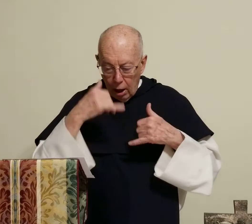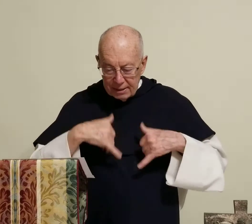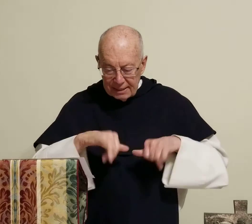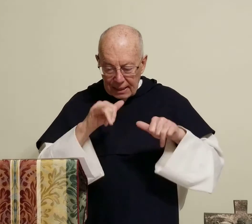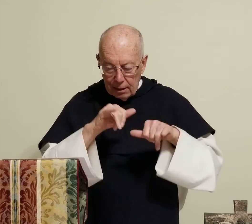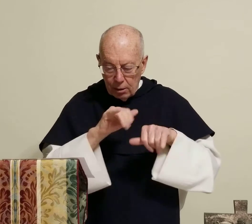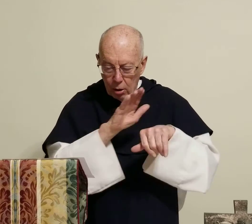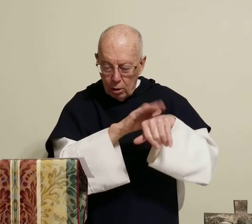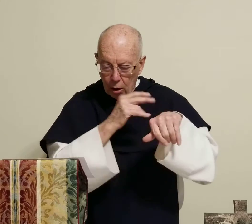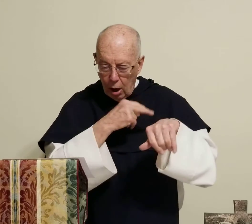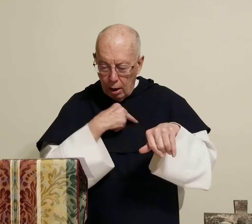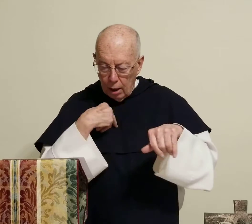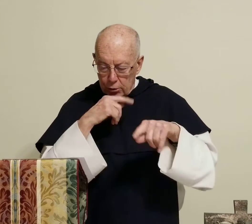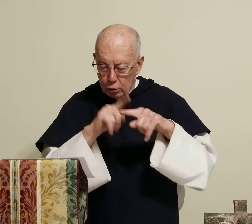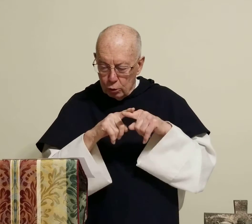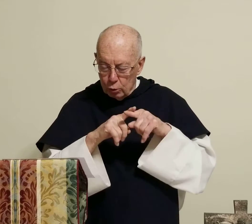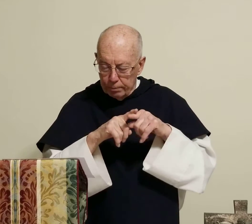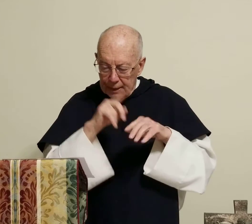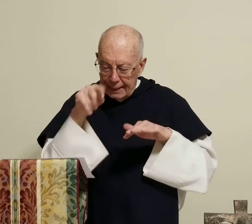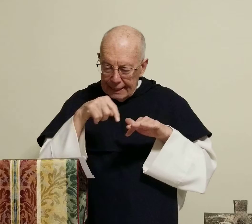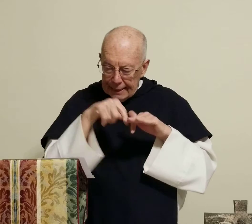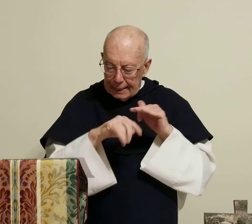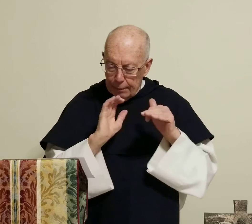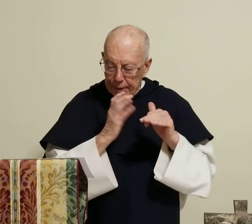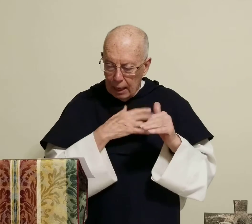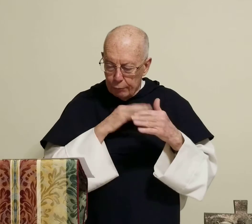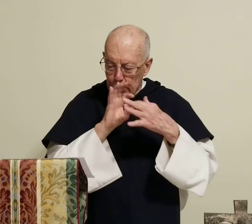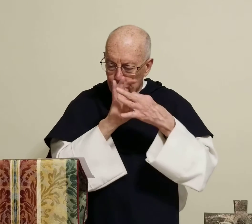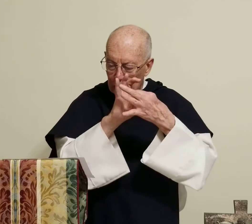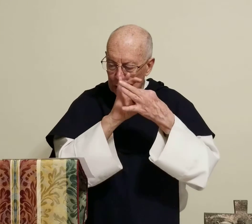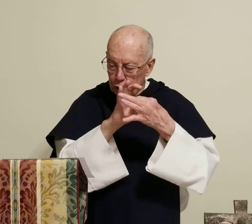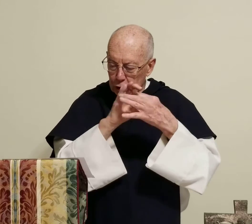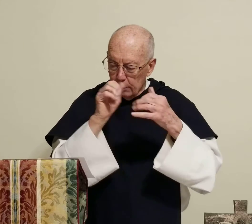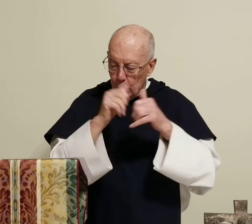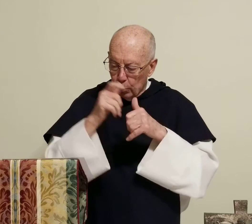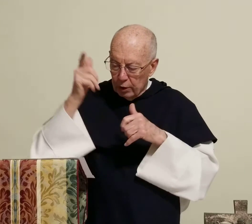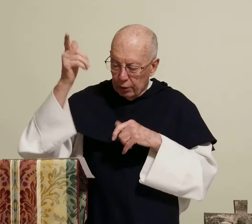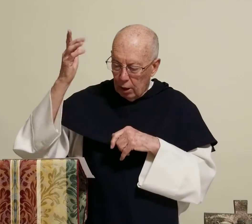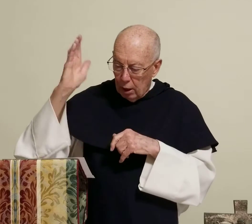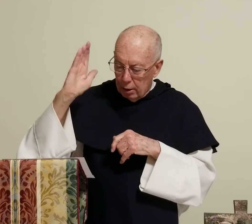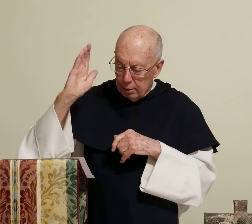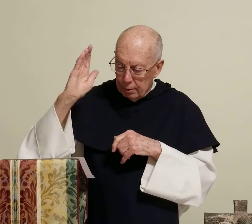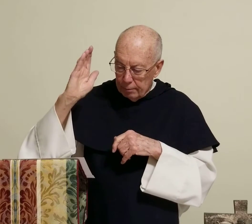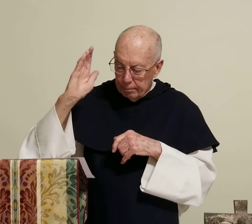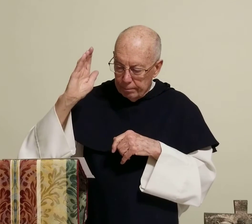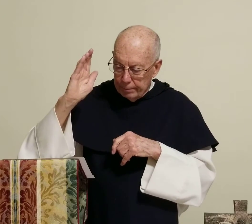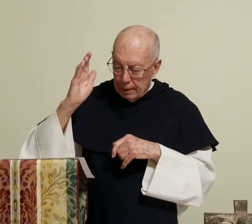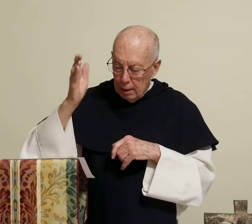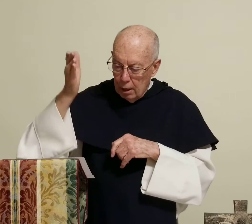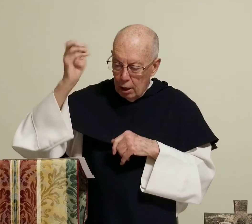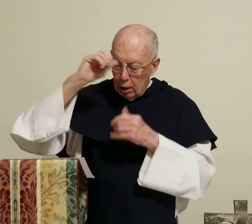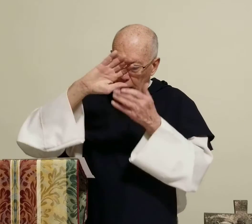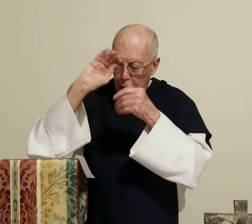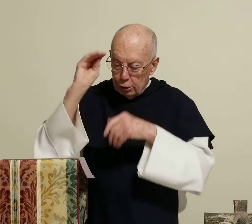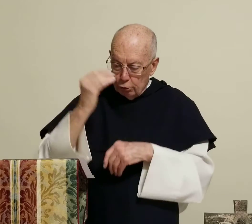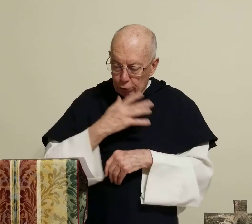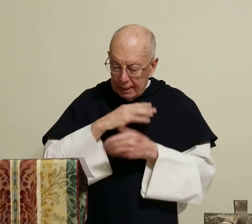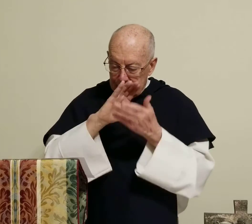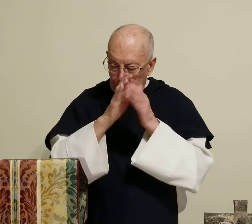God tells us to deepen our relationship with God. God Christ the